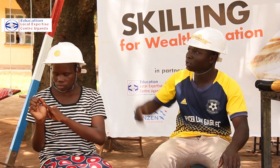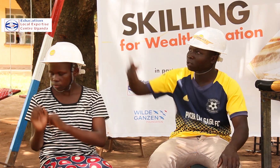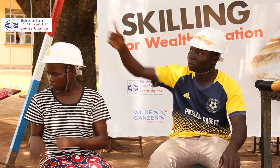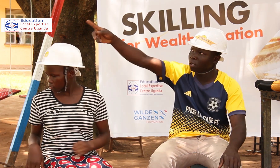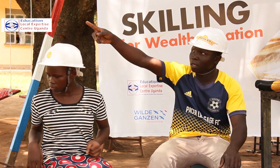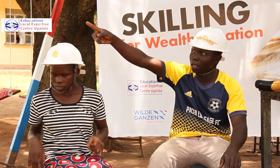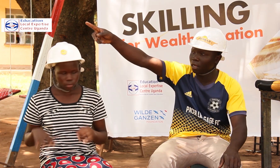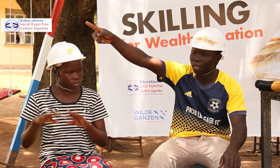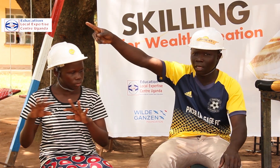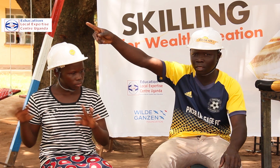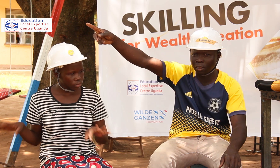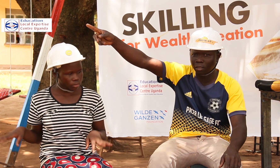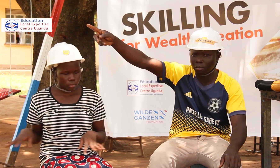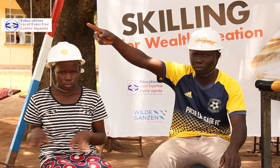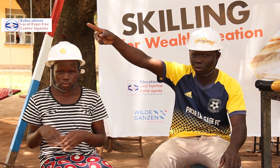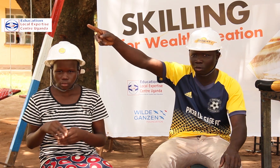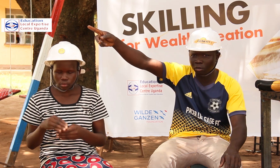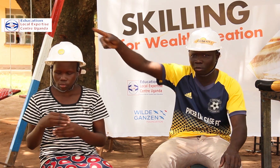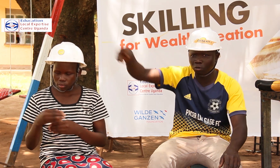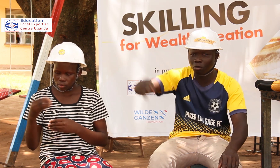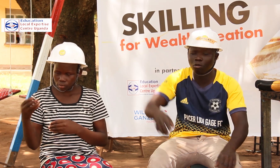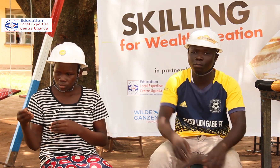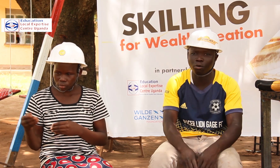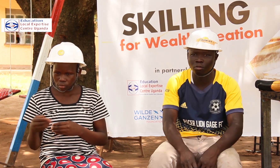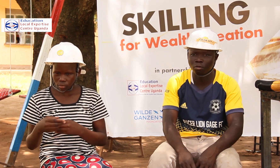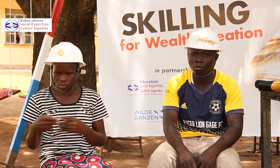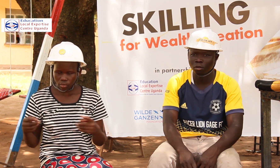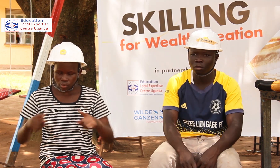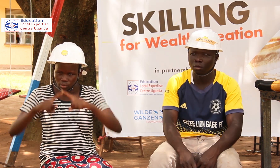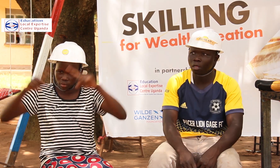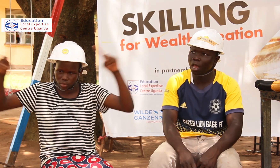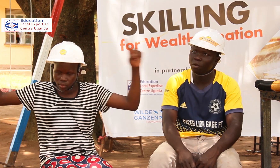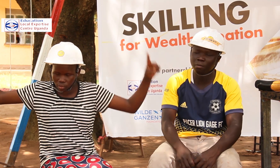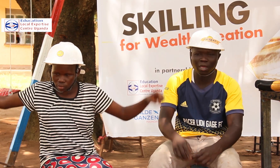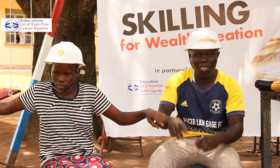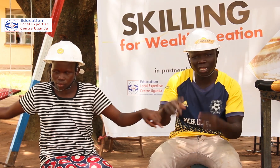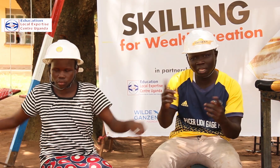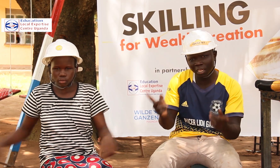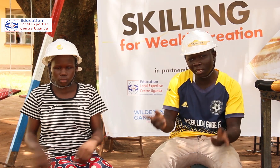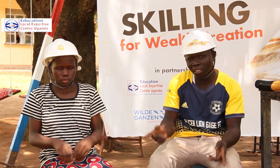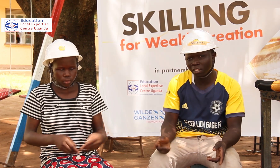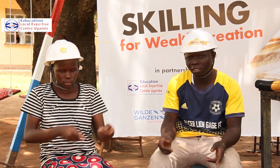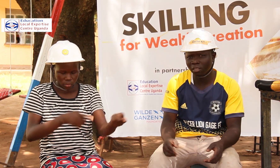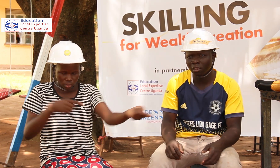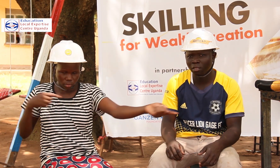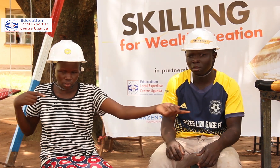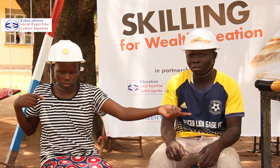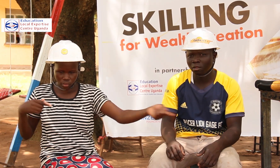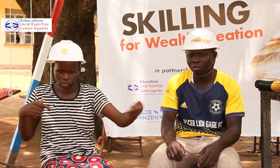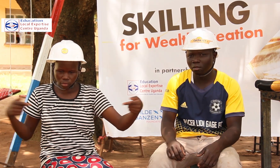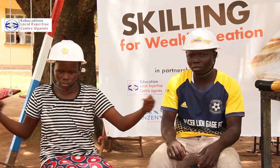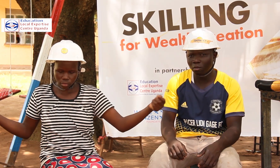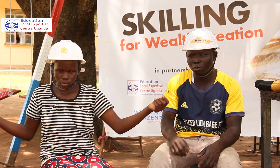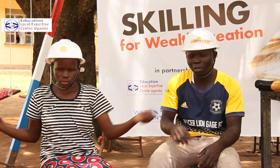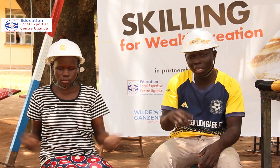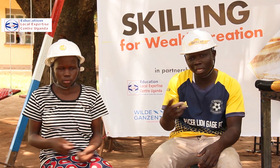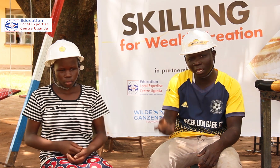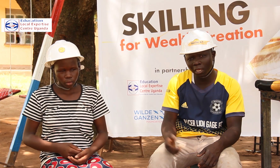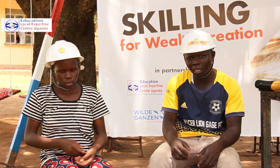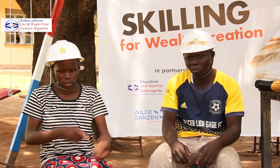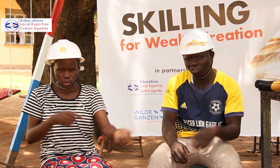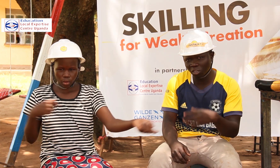on another model called goalpost, and we measure it,